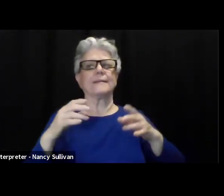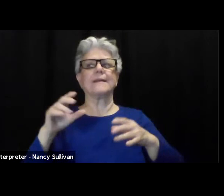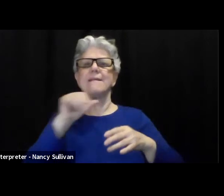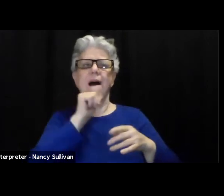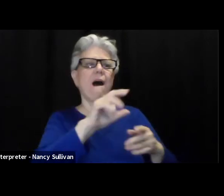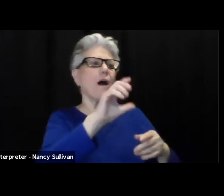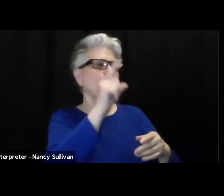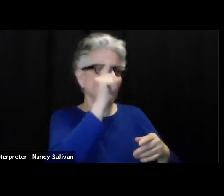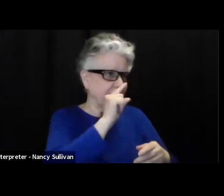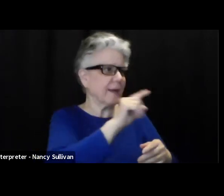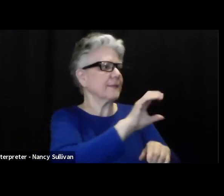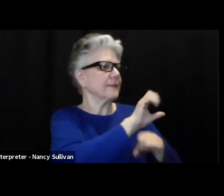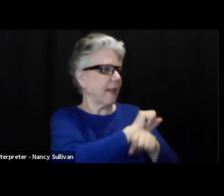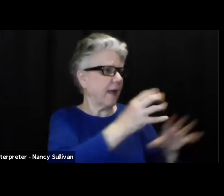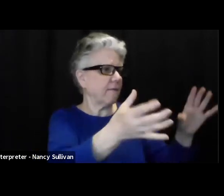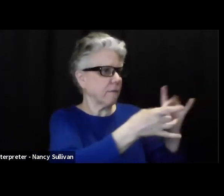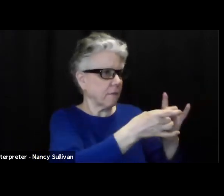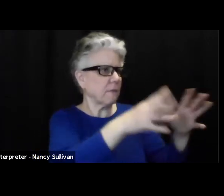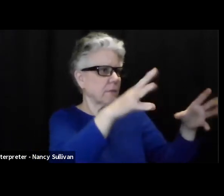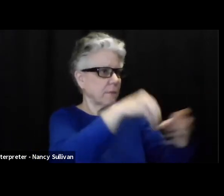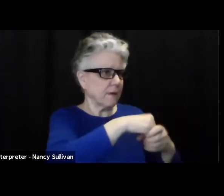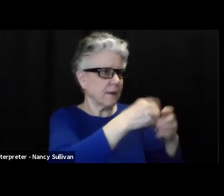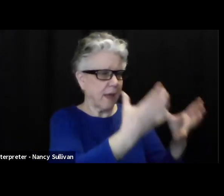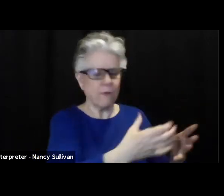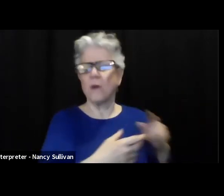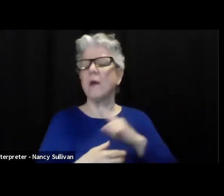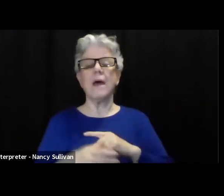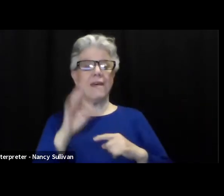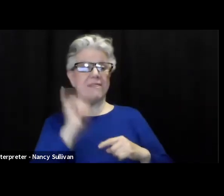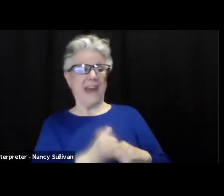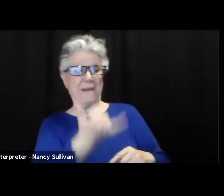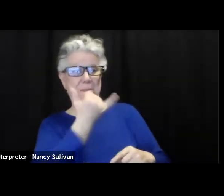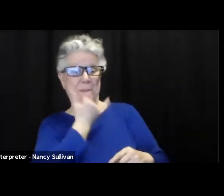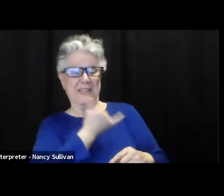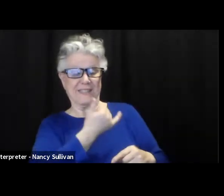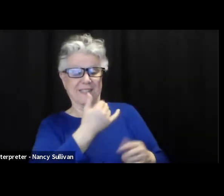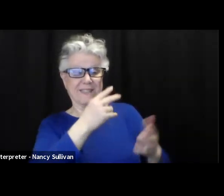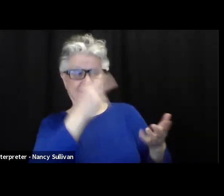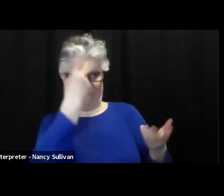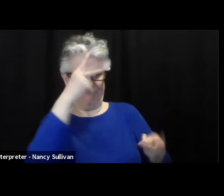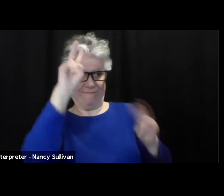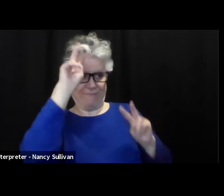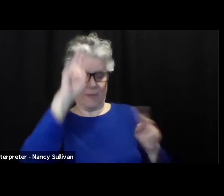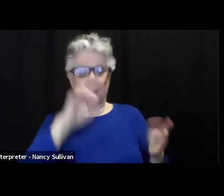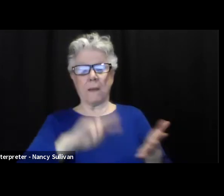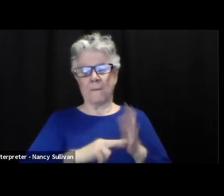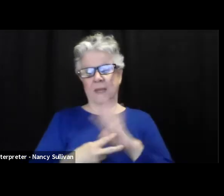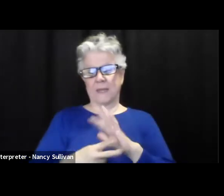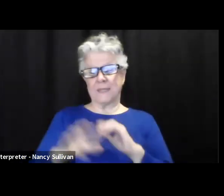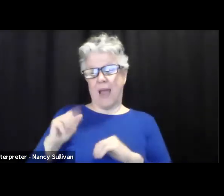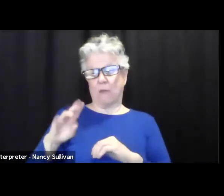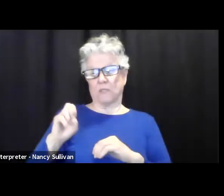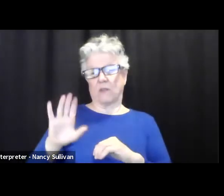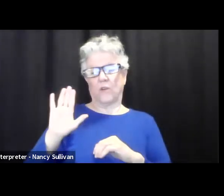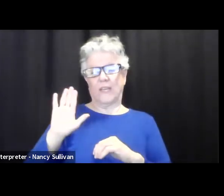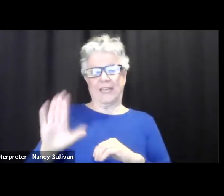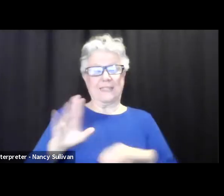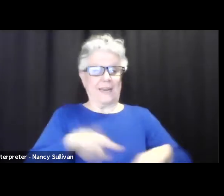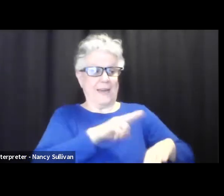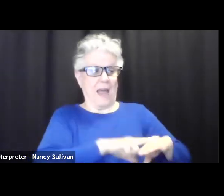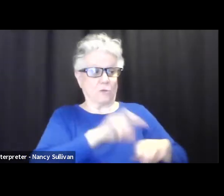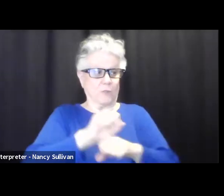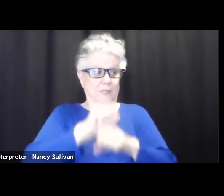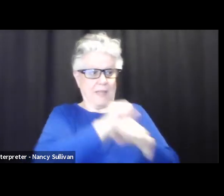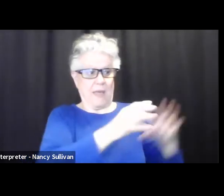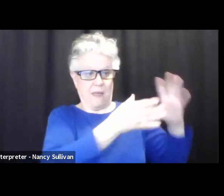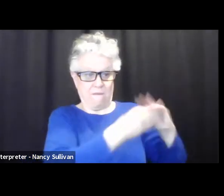non-Greek foreigners and natural slaves, based on that common misreading, the presumption is that Aristotle's natural slave discourse